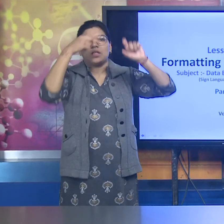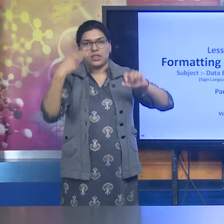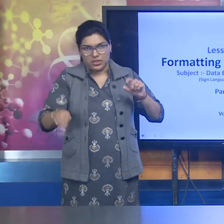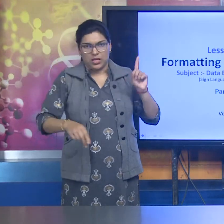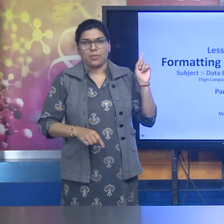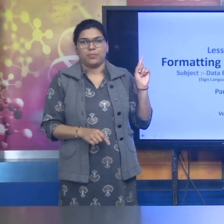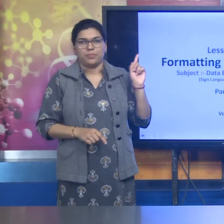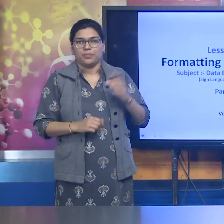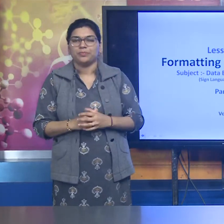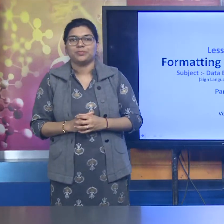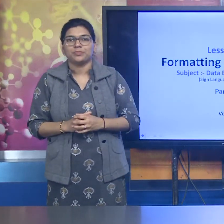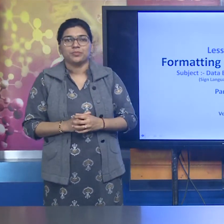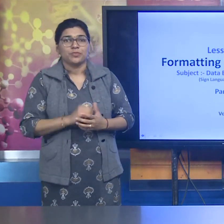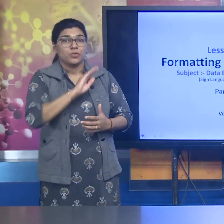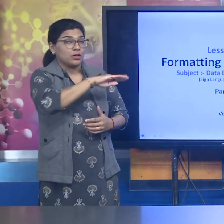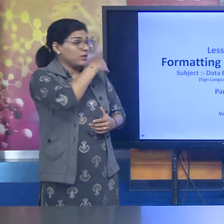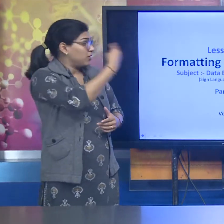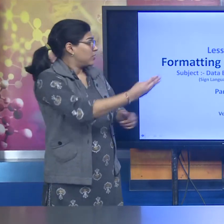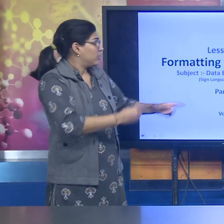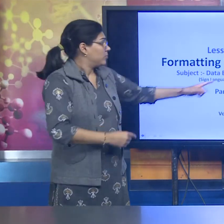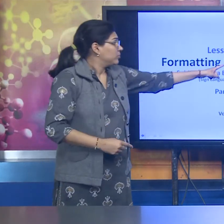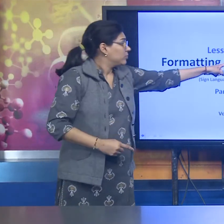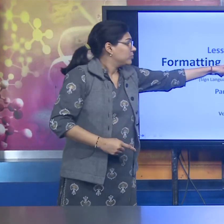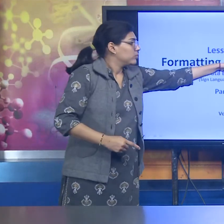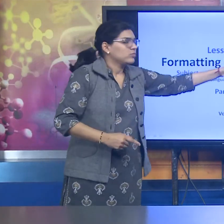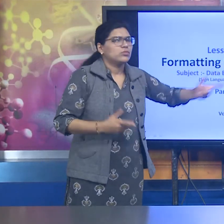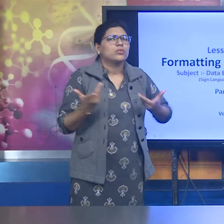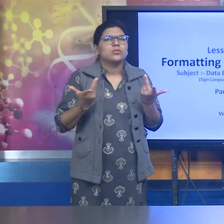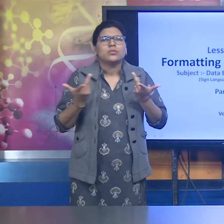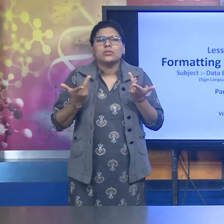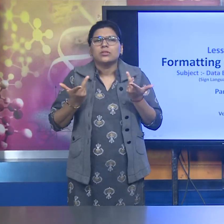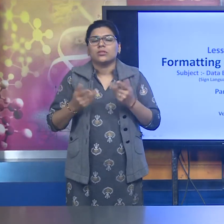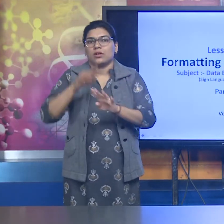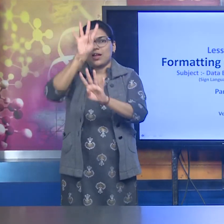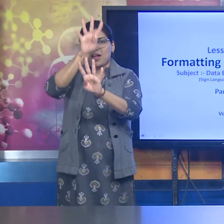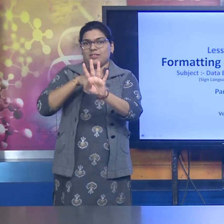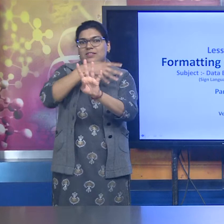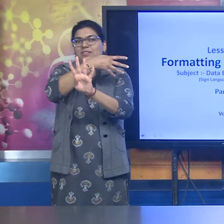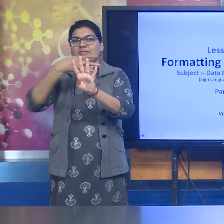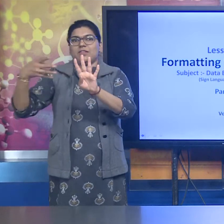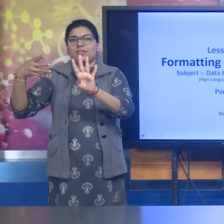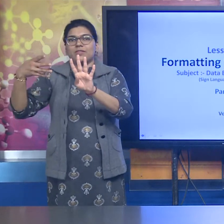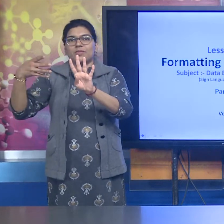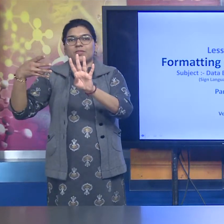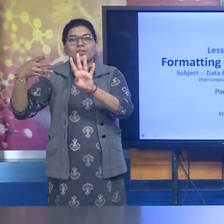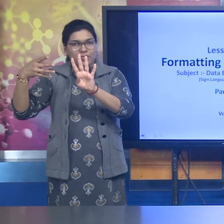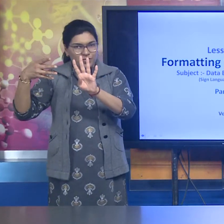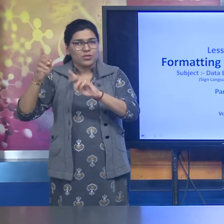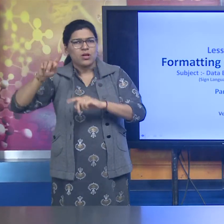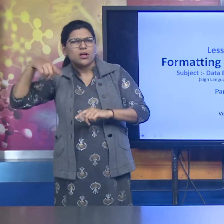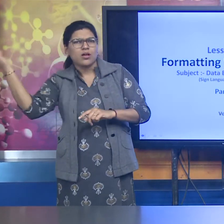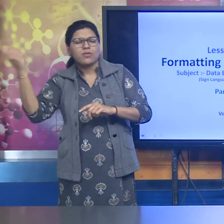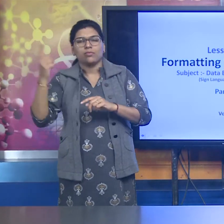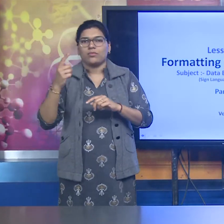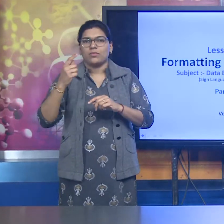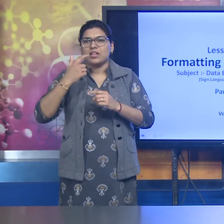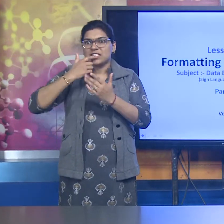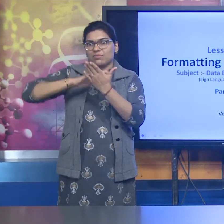How we format worksheets. What is the meaning of worksheets? Worksheet is the